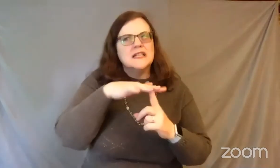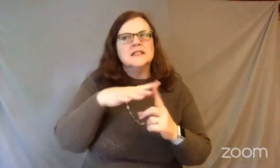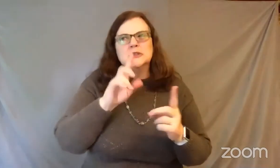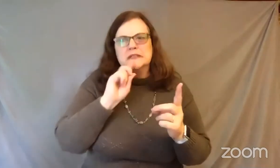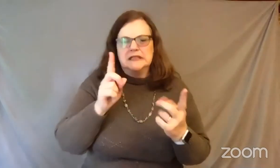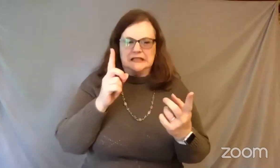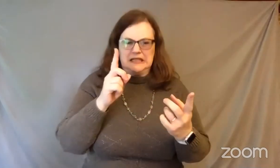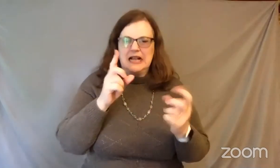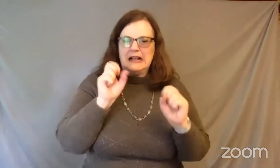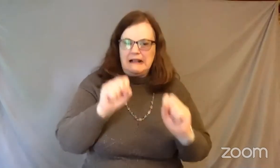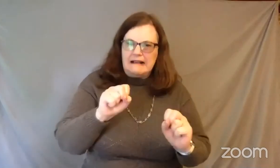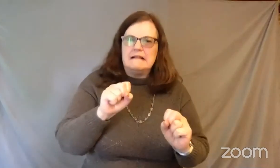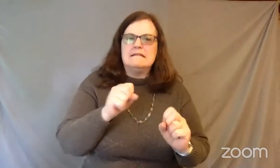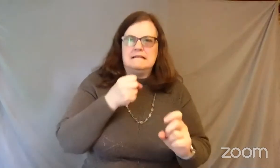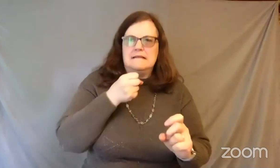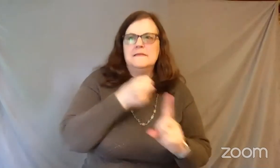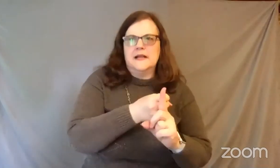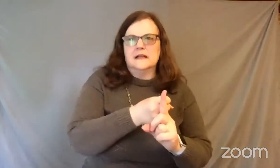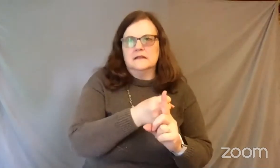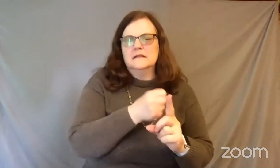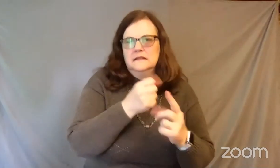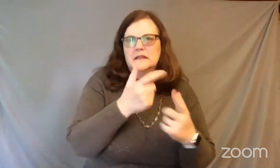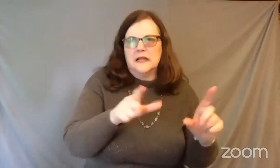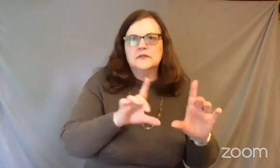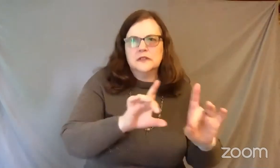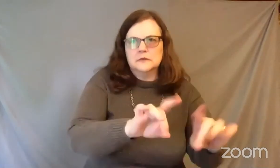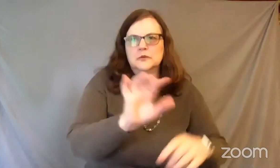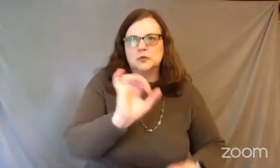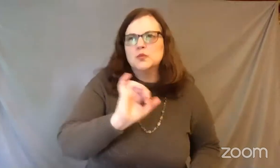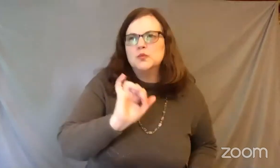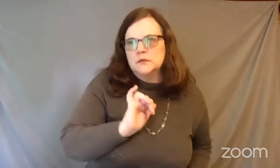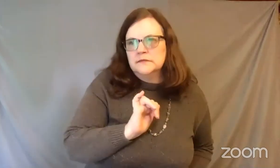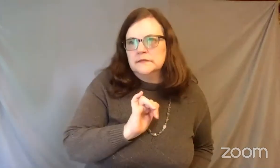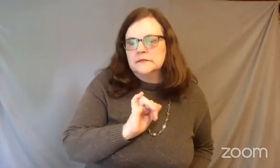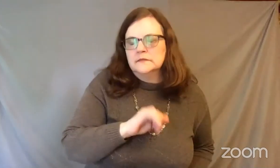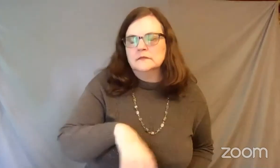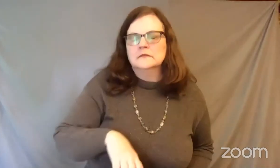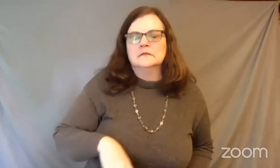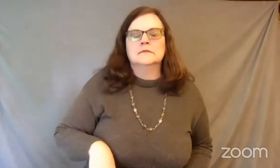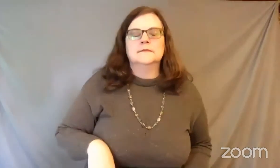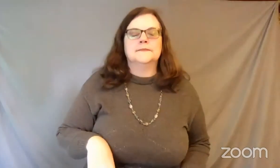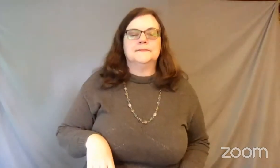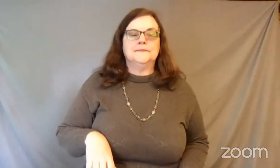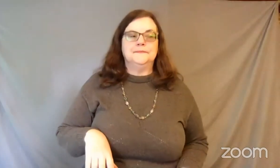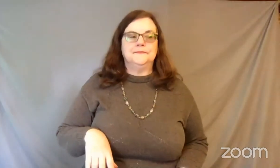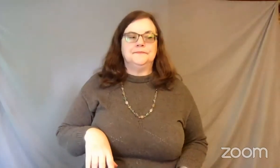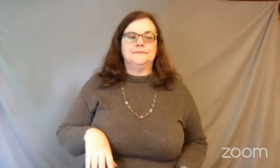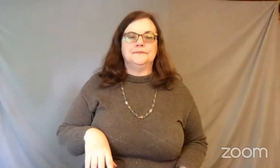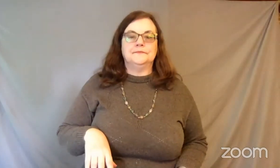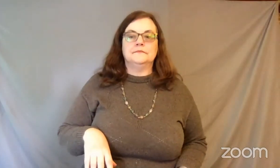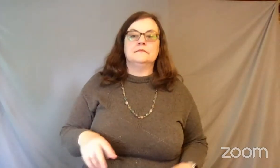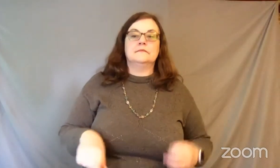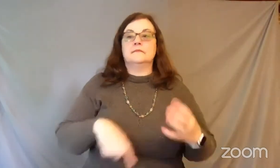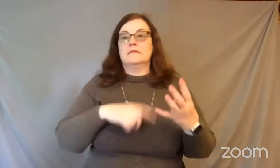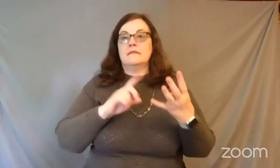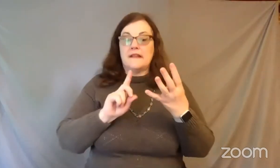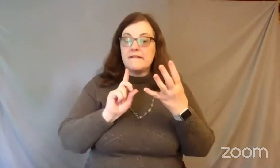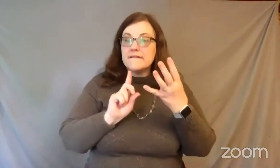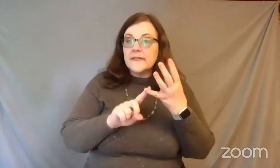as good, it really depends upon the context and the signing models that these children are growing up with, and that will affect